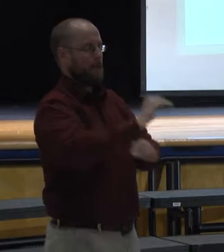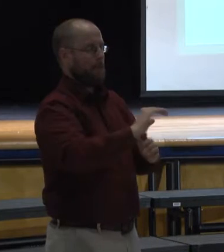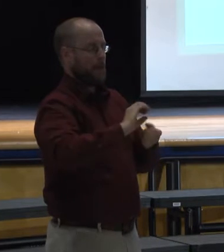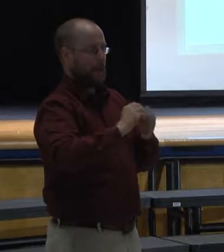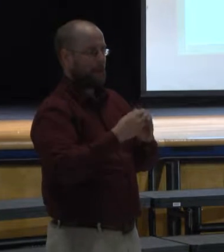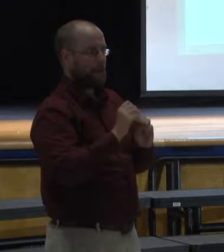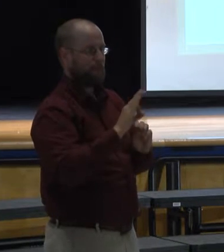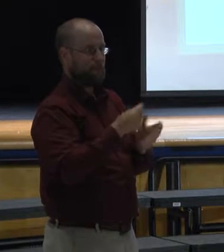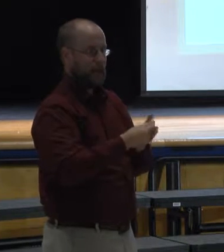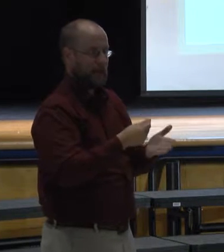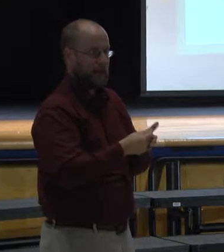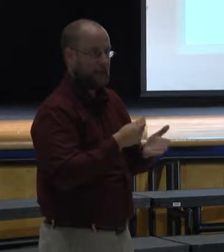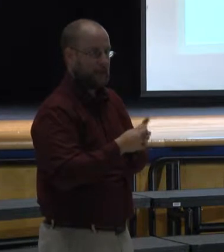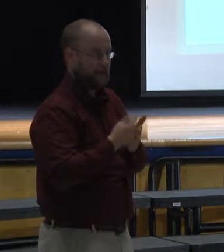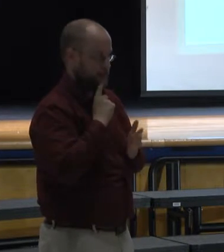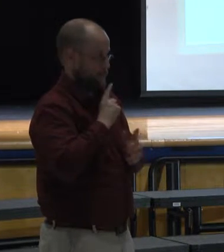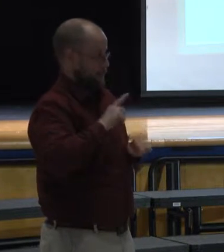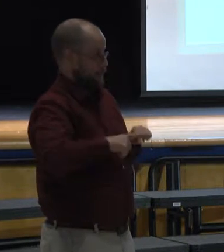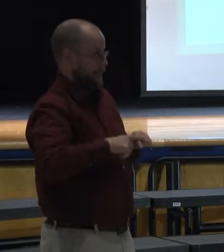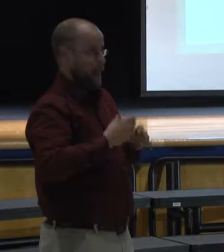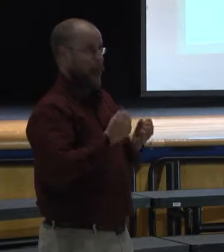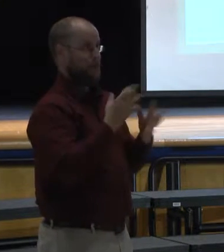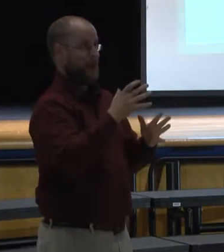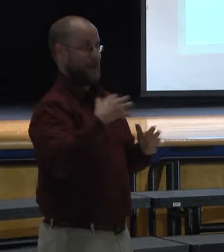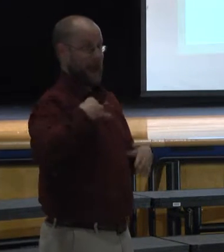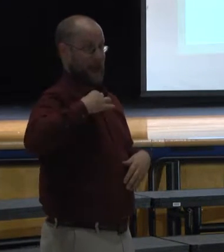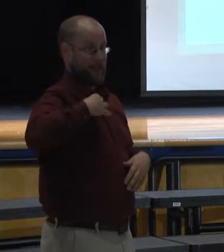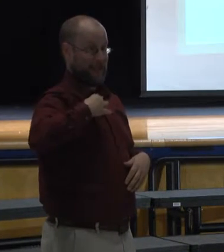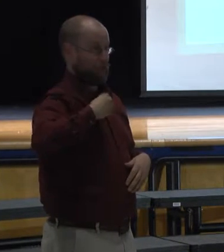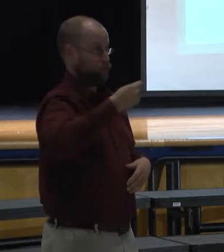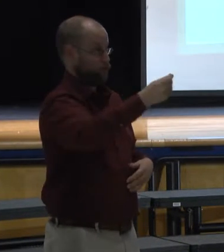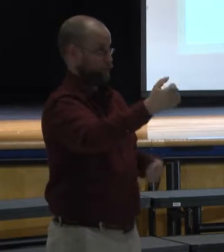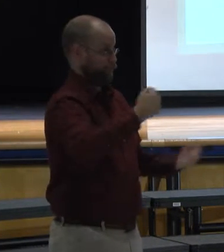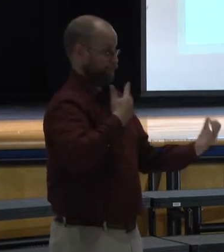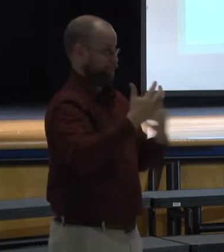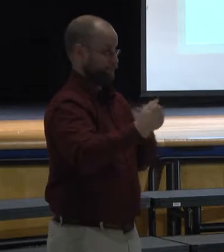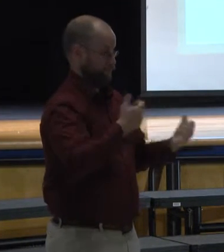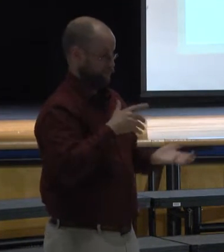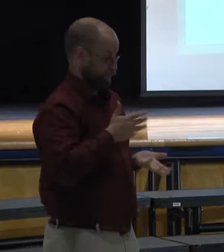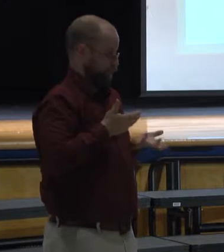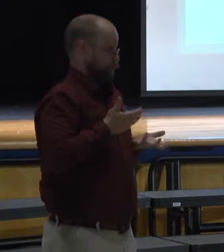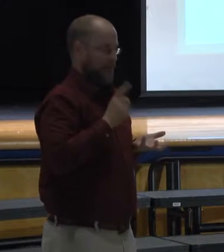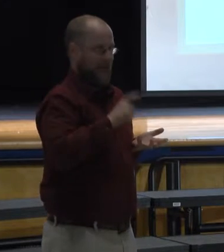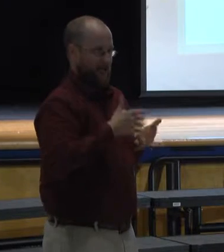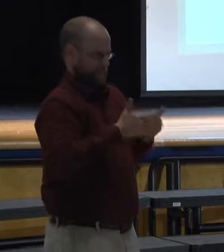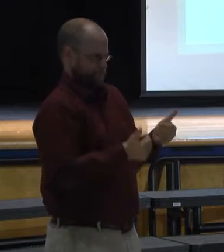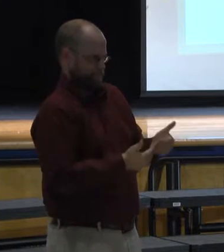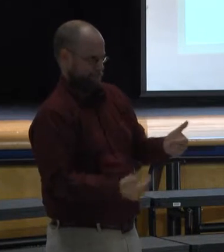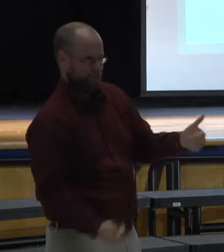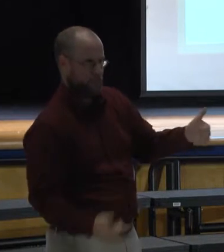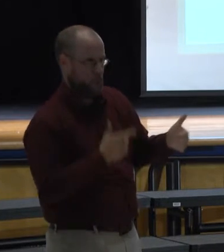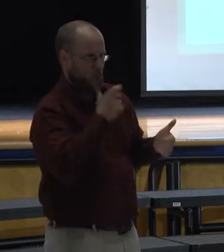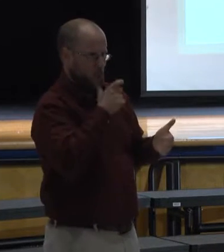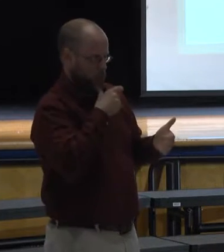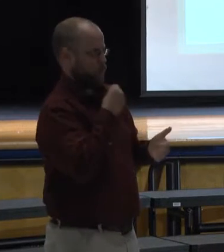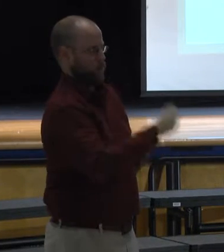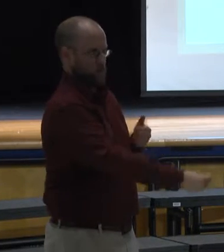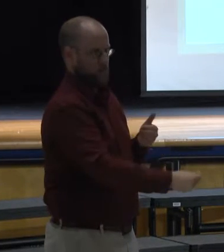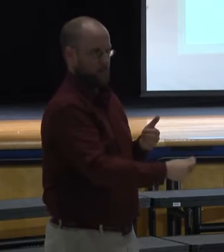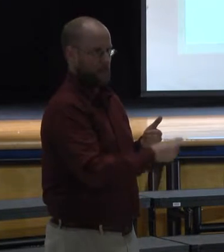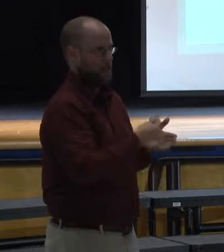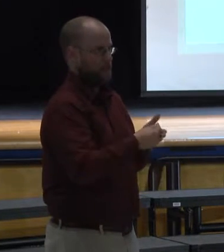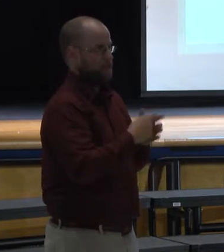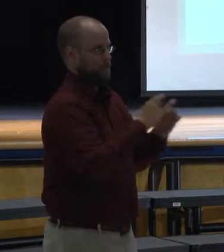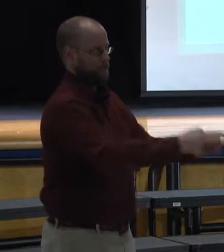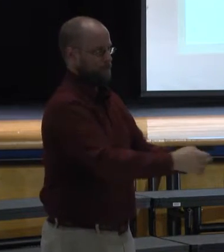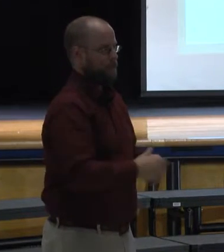applications, that scholarship group might rank their applicants or have a committee that looks at them. We do know that if you don't apply, you can't